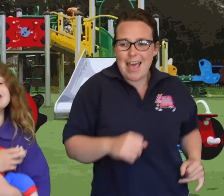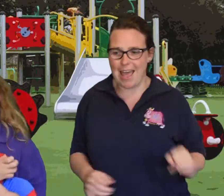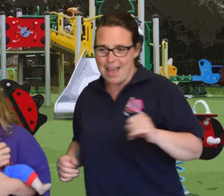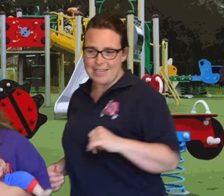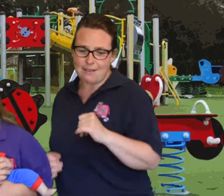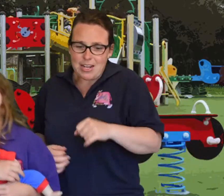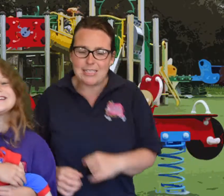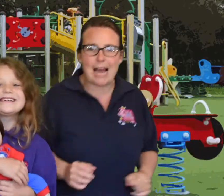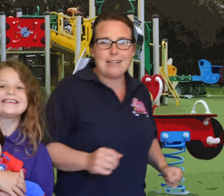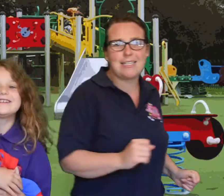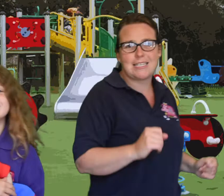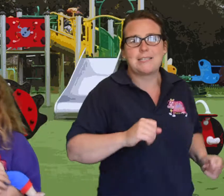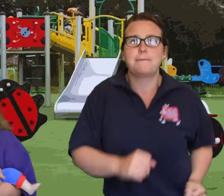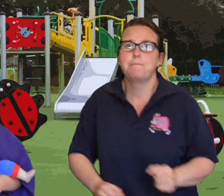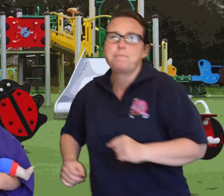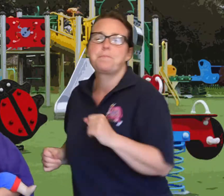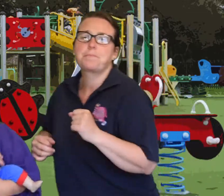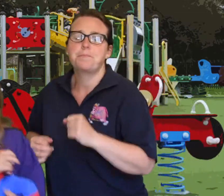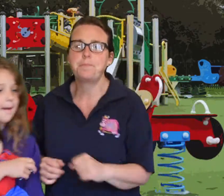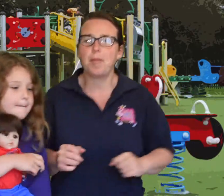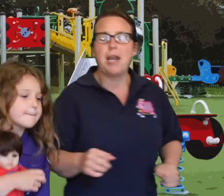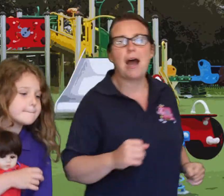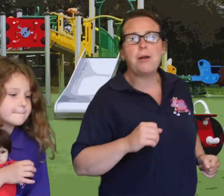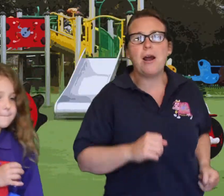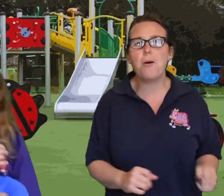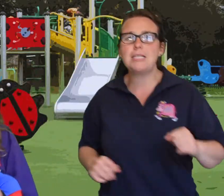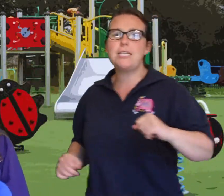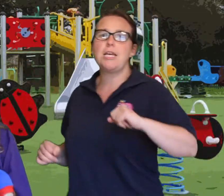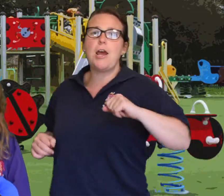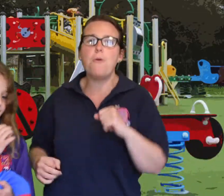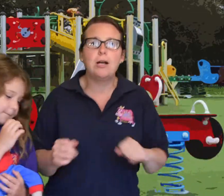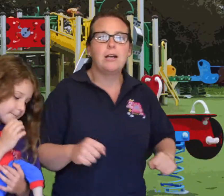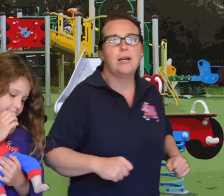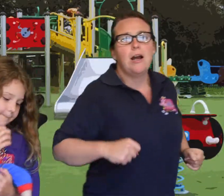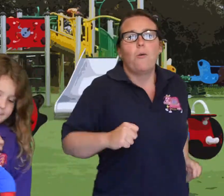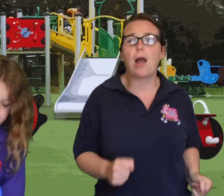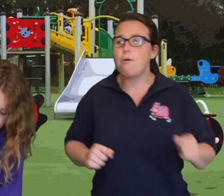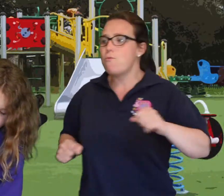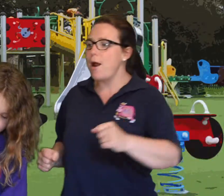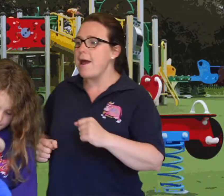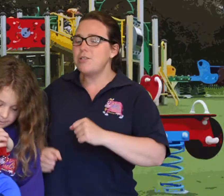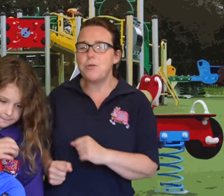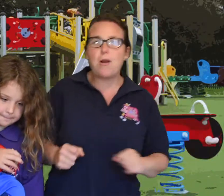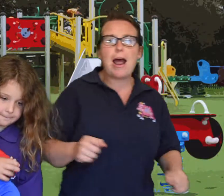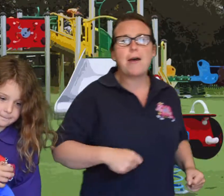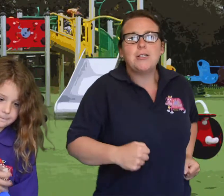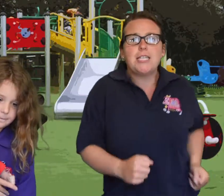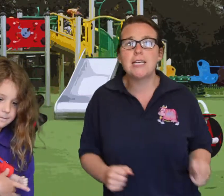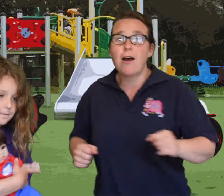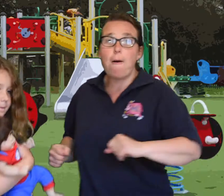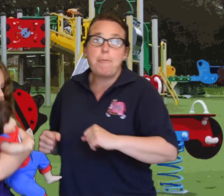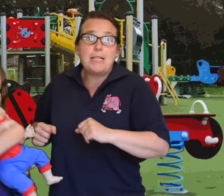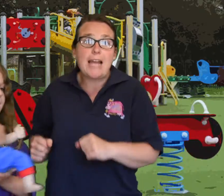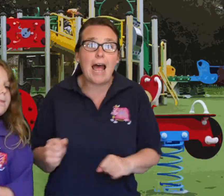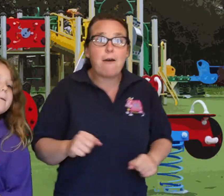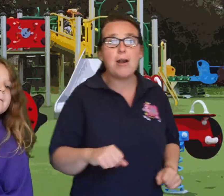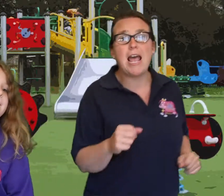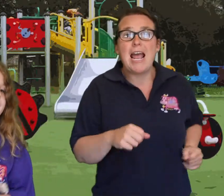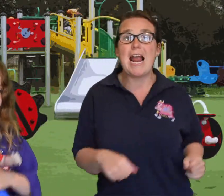it. Let's have a little dance. Now we know what to do. We're going round and round, up and down, in